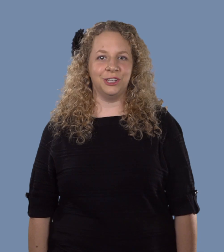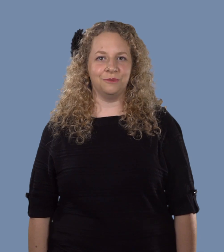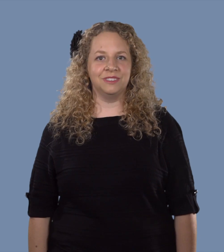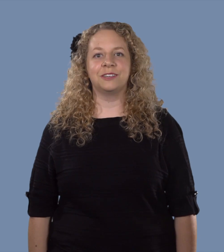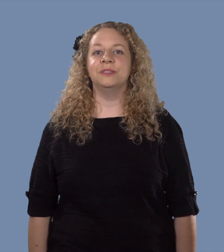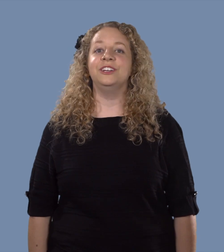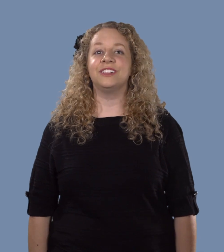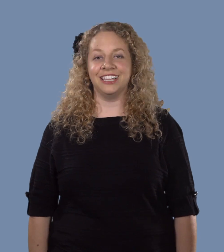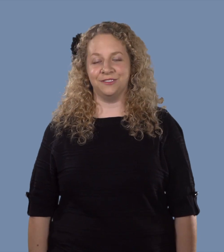monster,